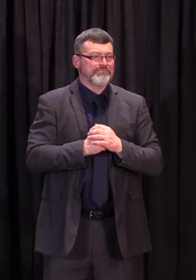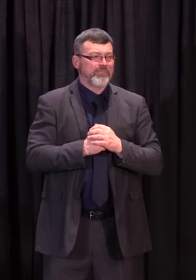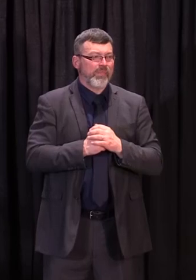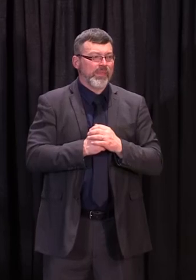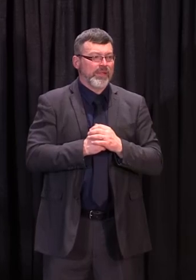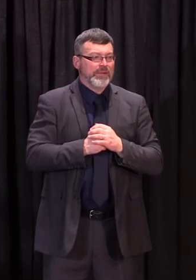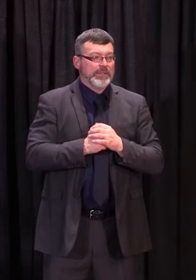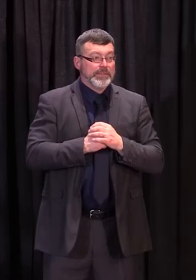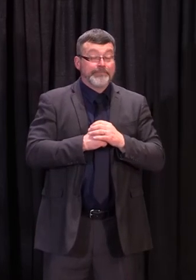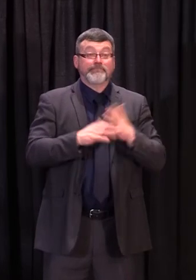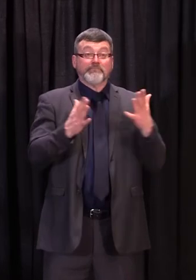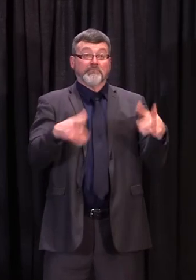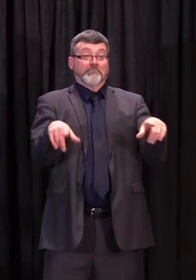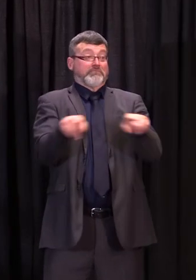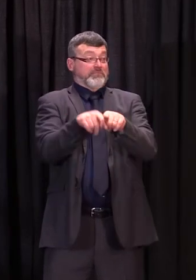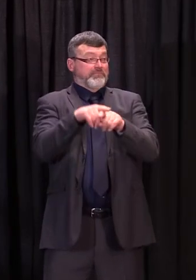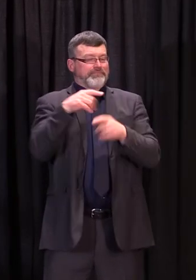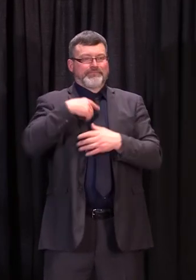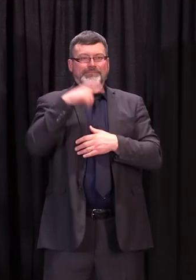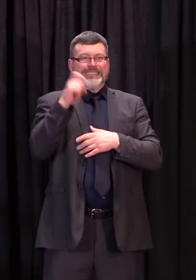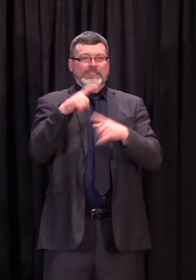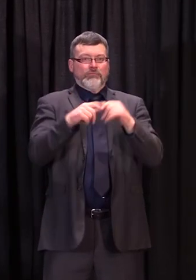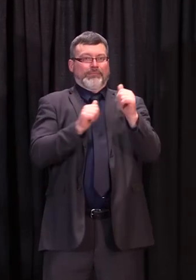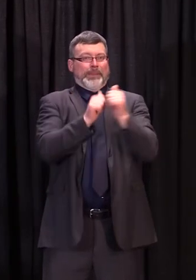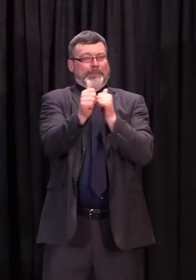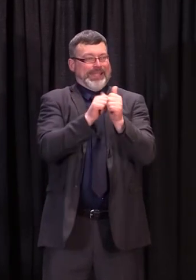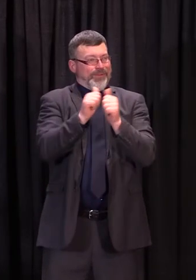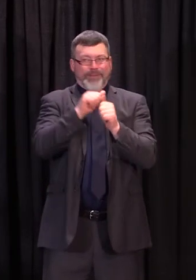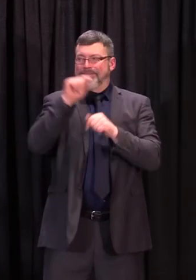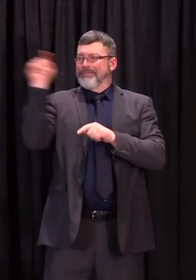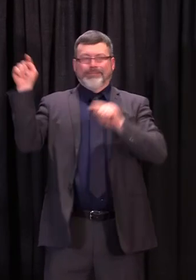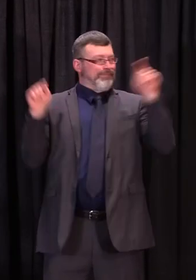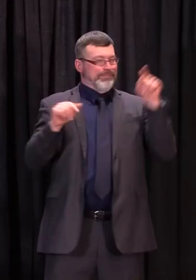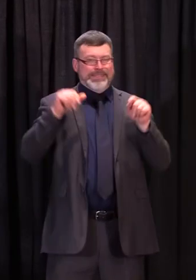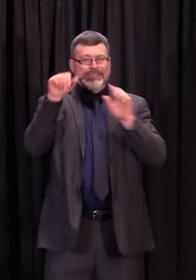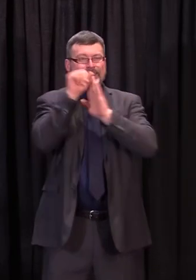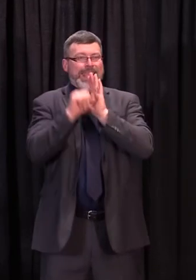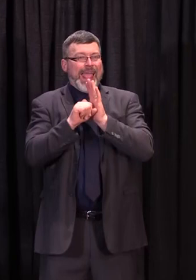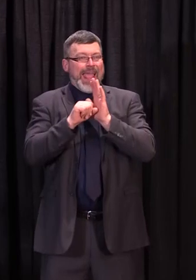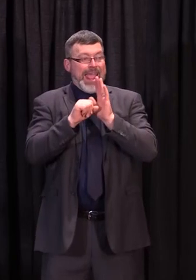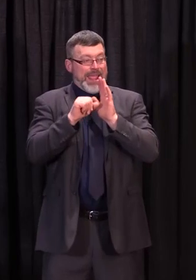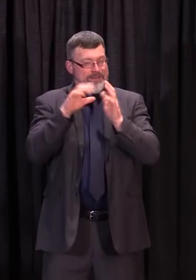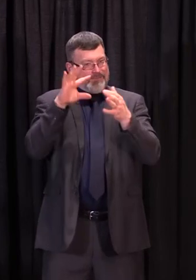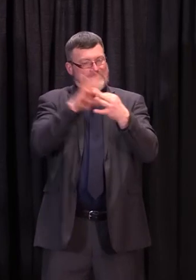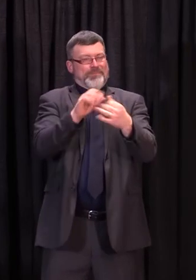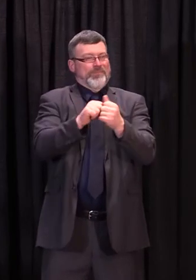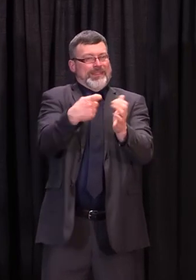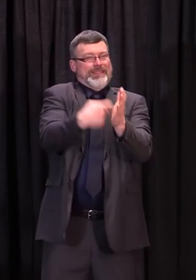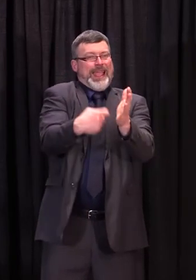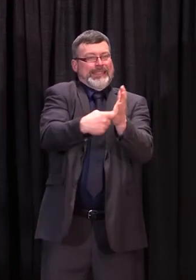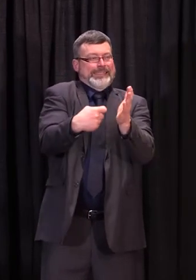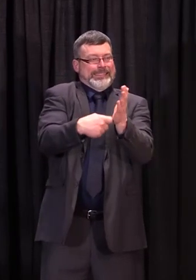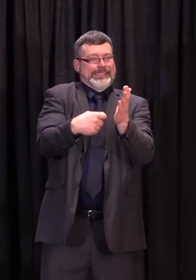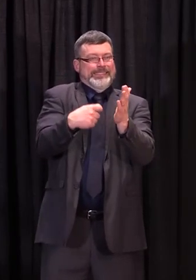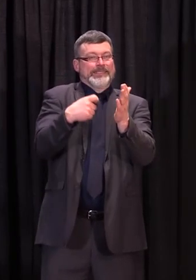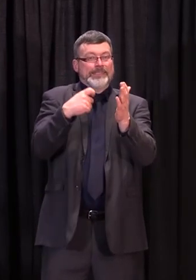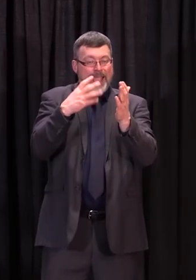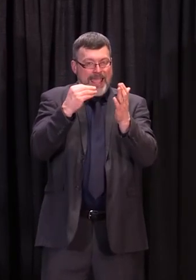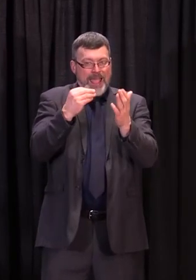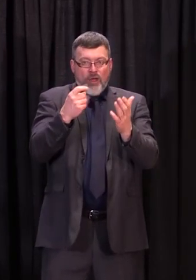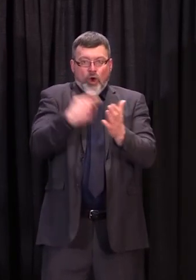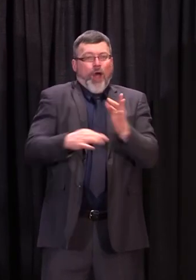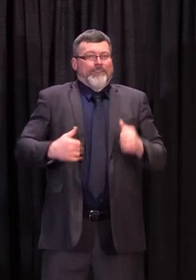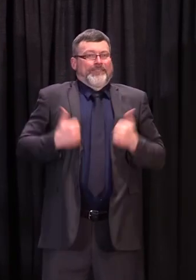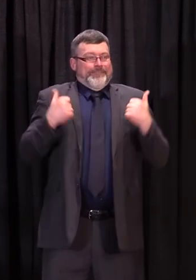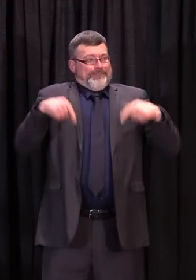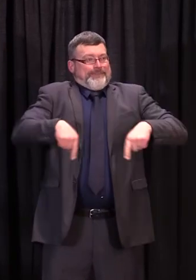We also need to compete with other states when it comes to tax burden and cost of living. With a surplus